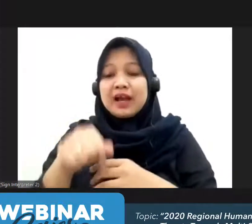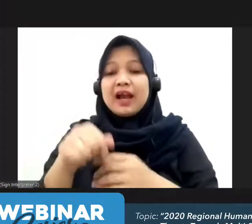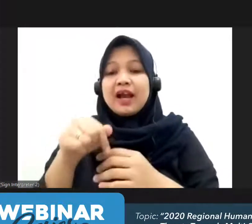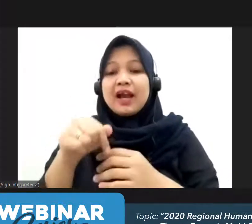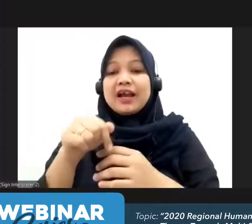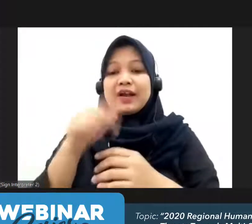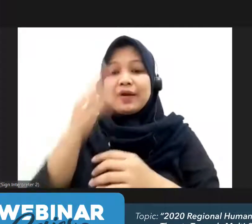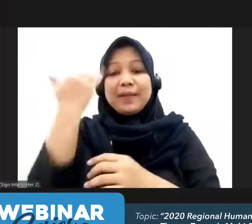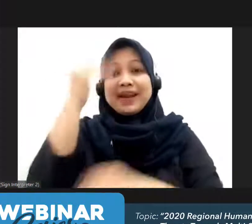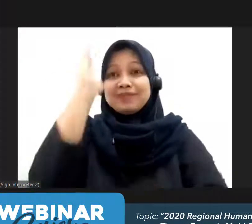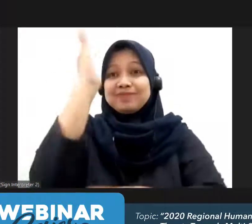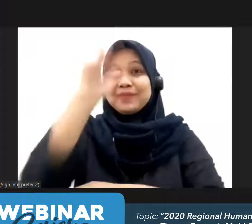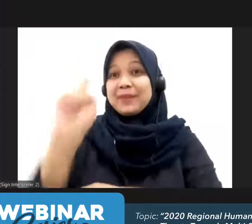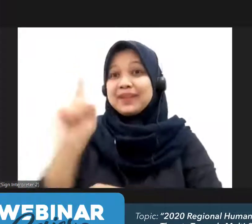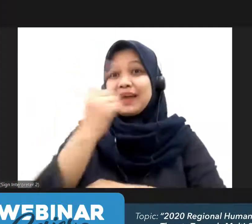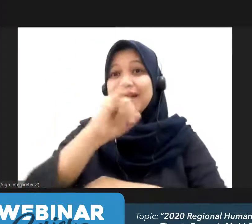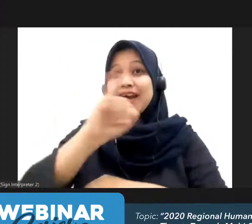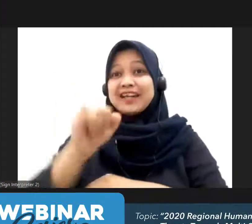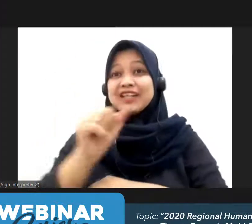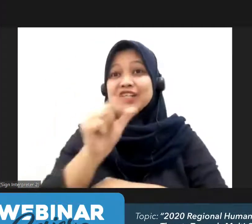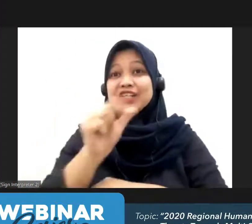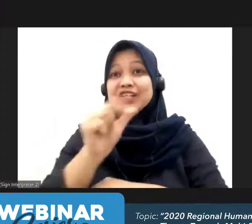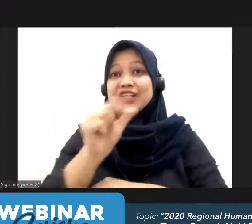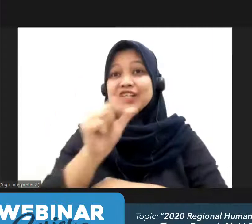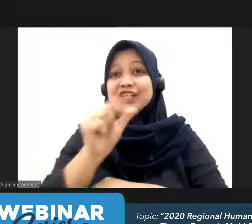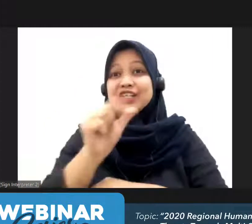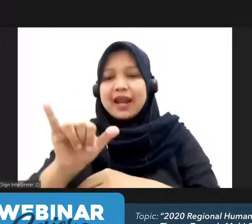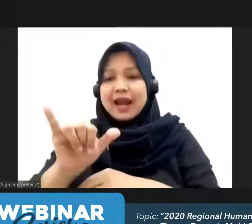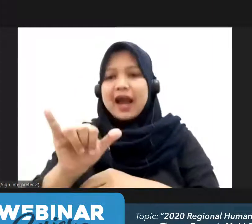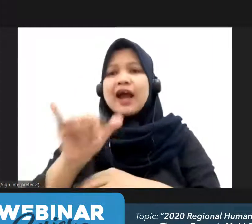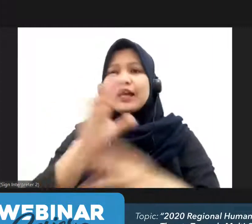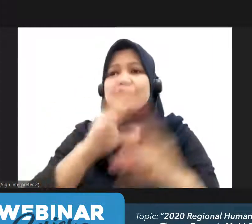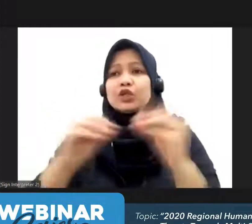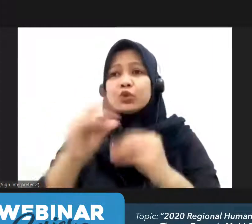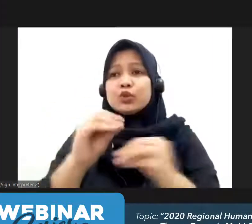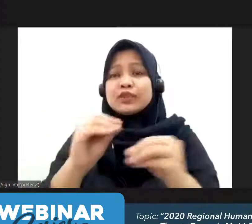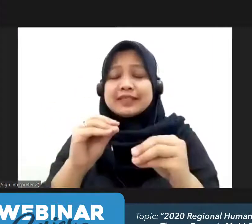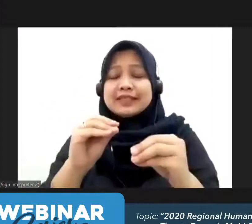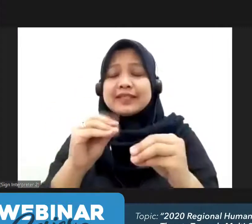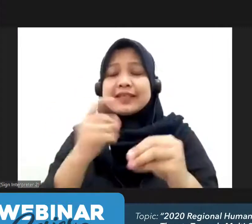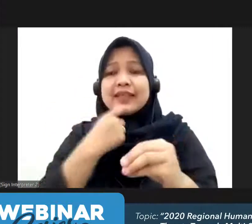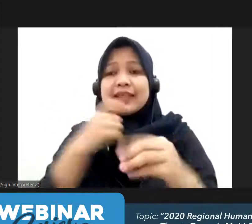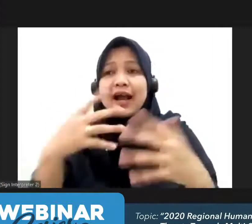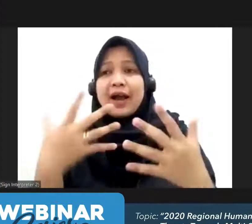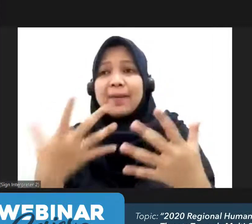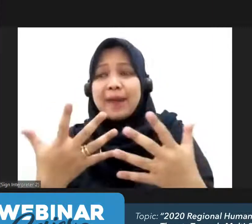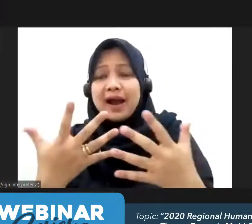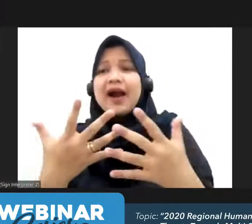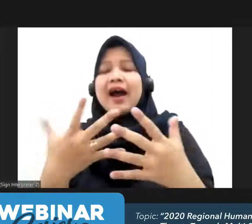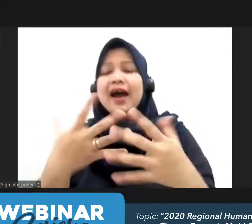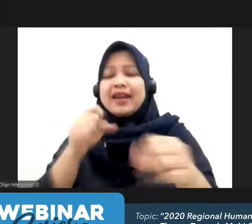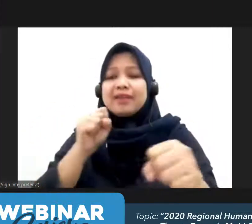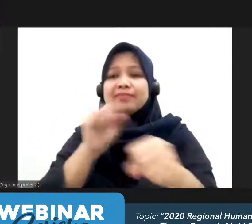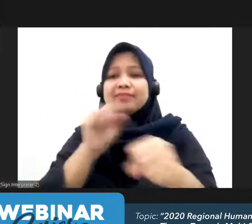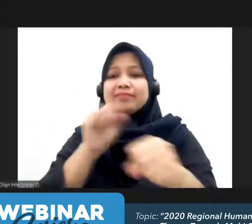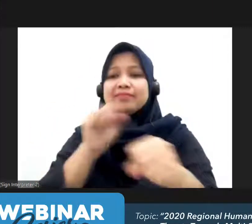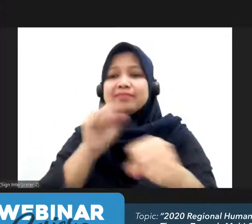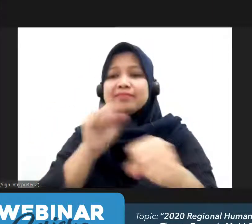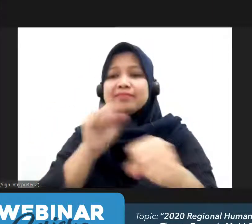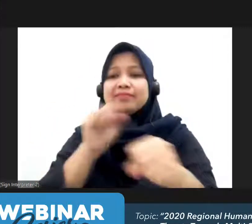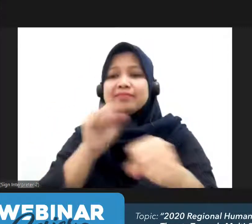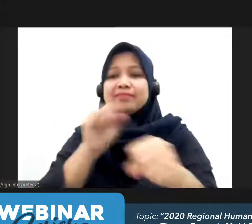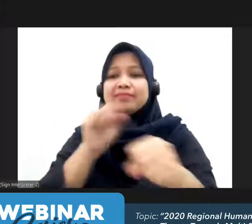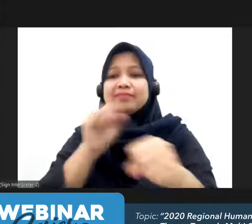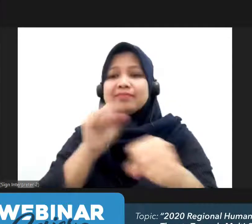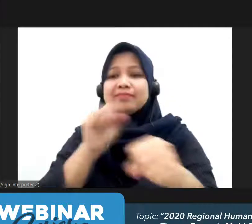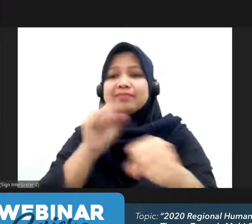July, we have started discussion the impact of this pandemic in multi-disaster context. This